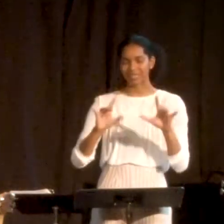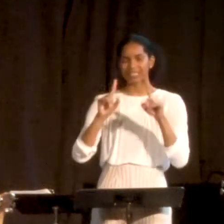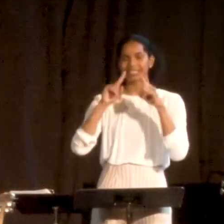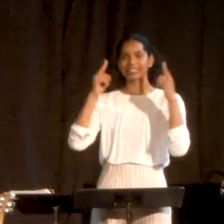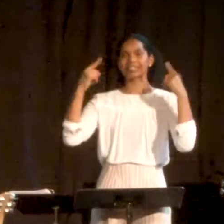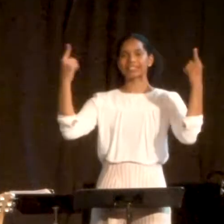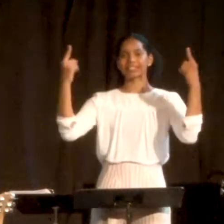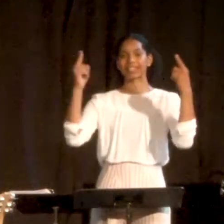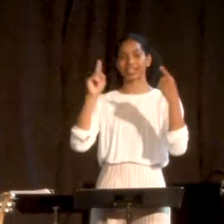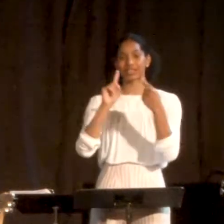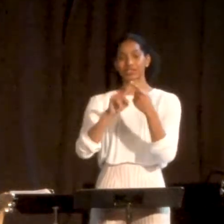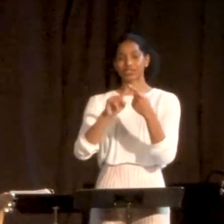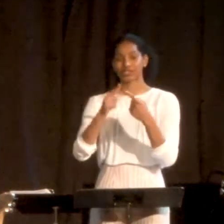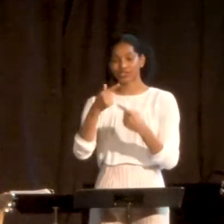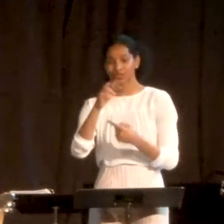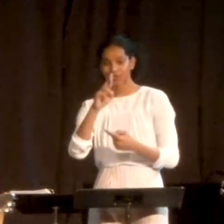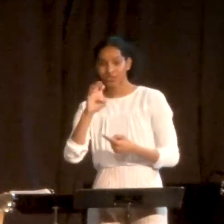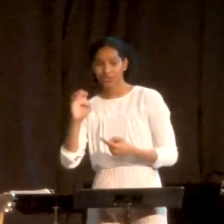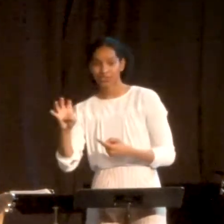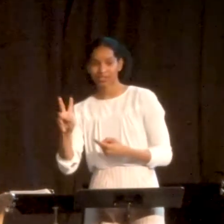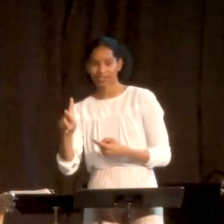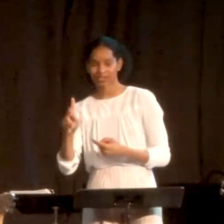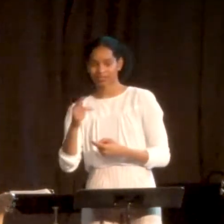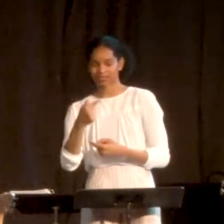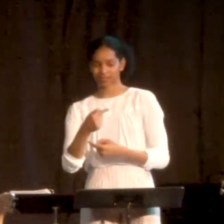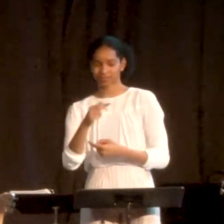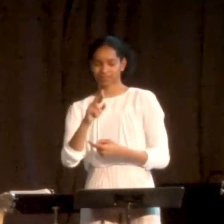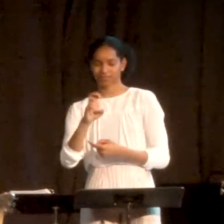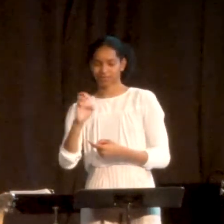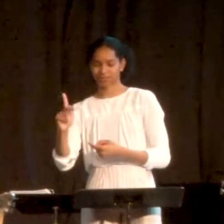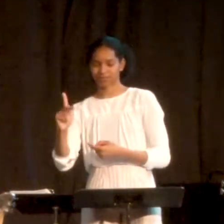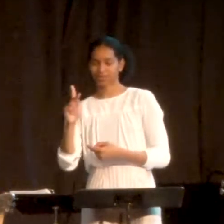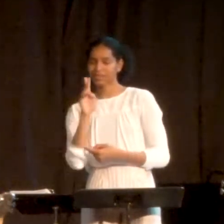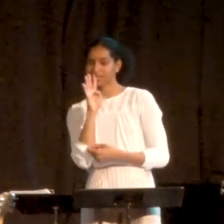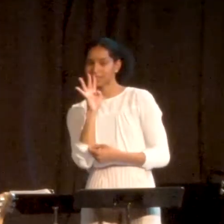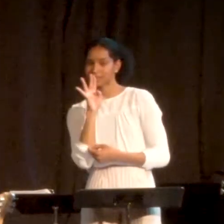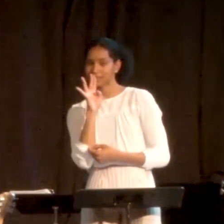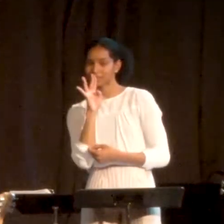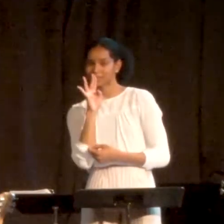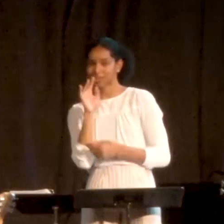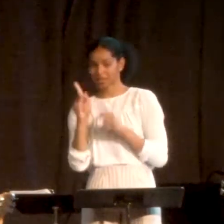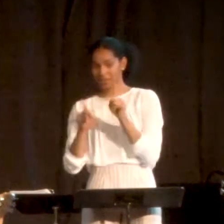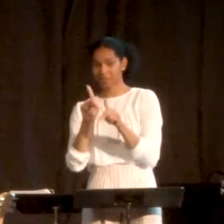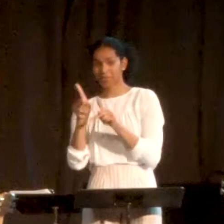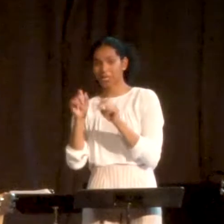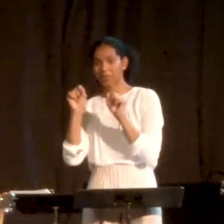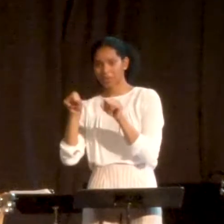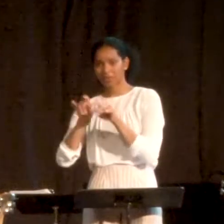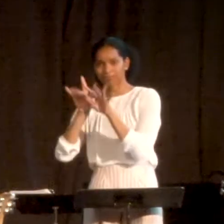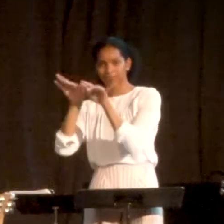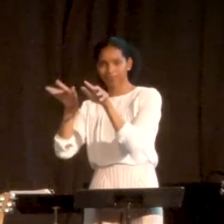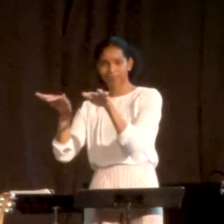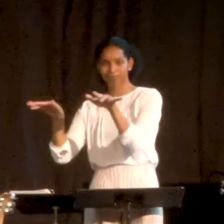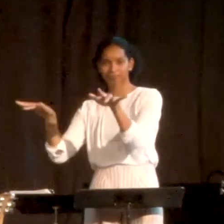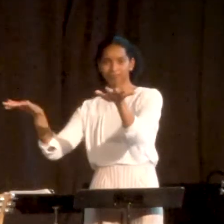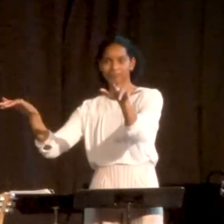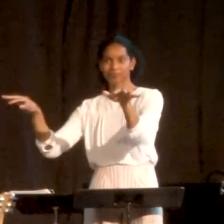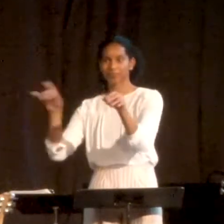Greek-speaking non-Jews, the Gentiles. It was they, these